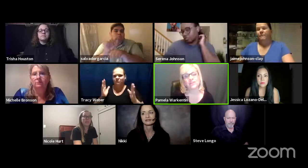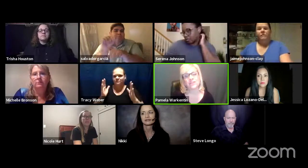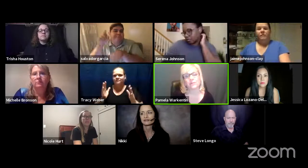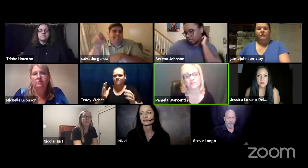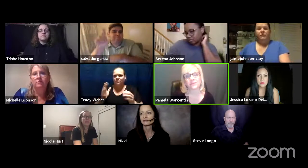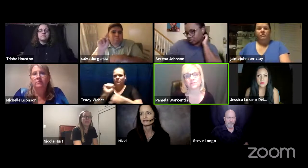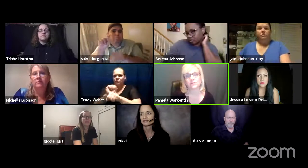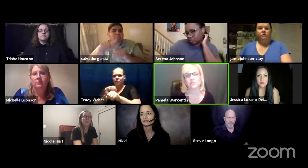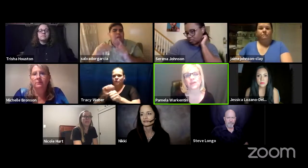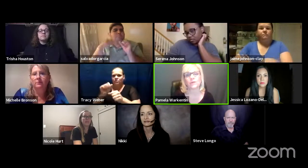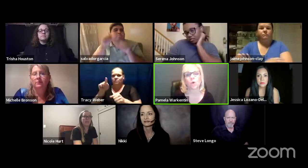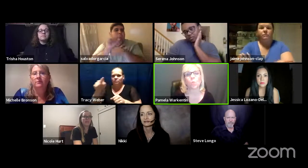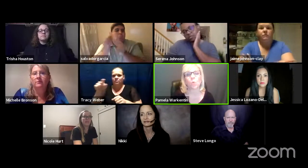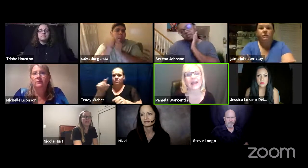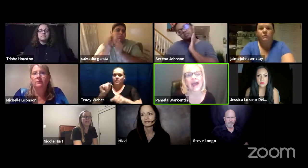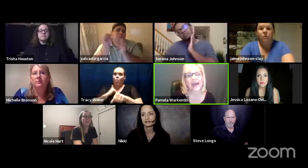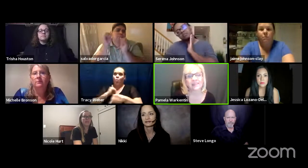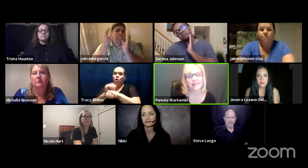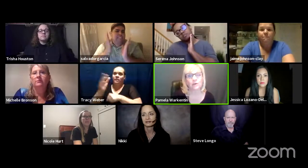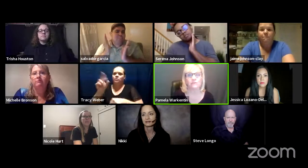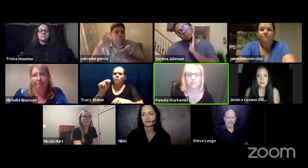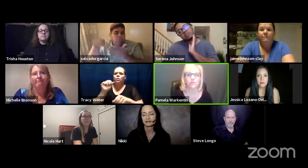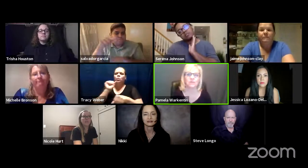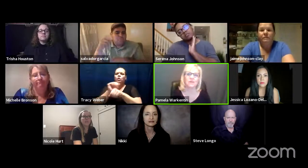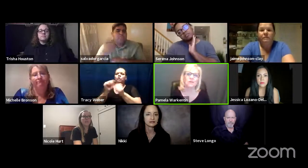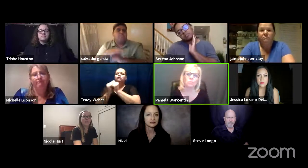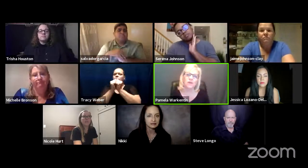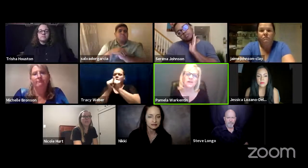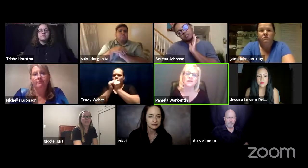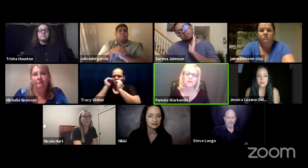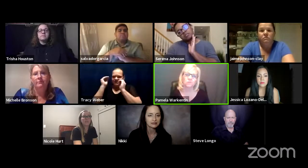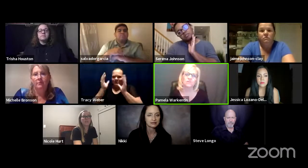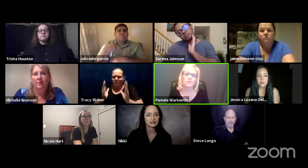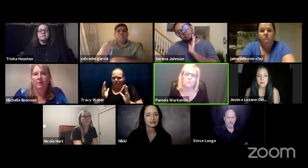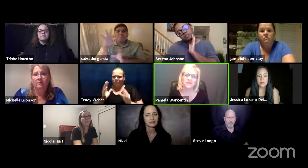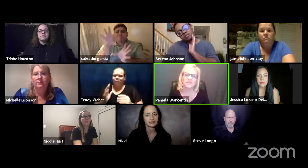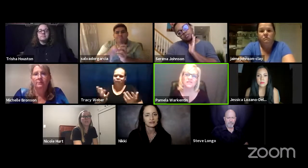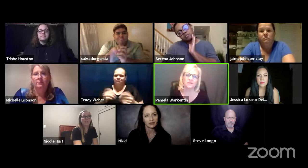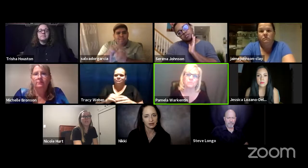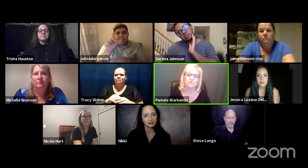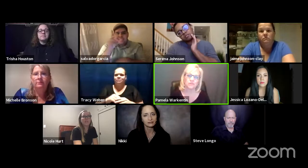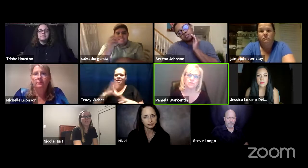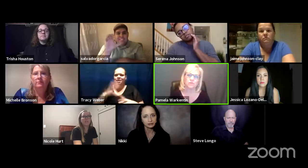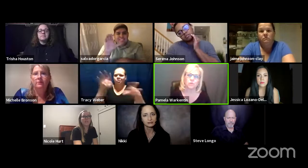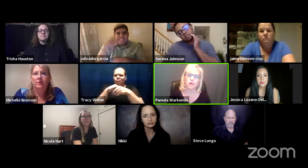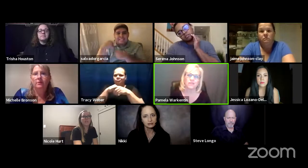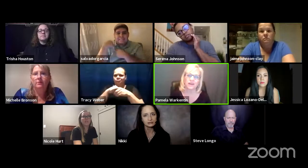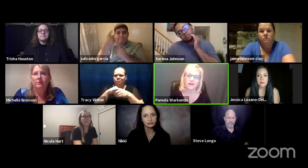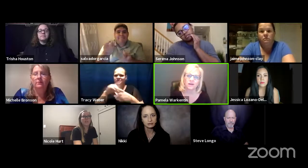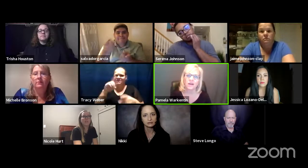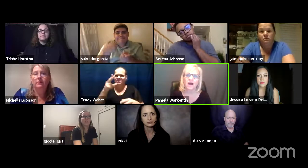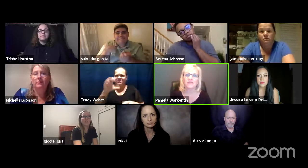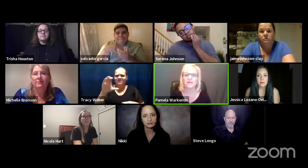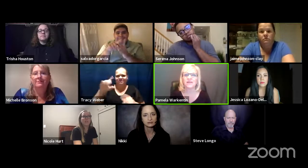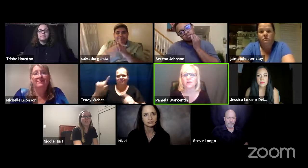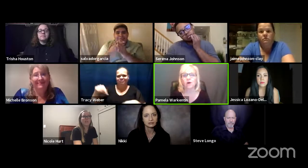university professors. I don't work at the university, but I work closely with the professors who are there. I've been involved